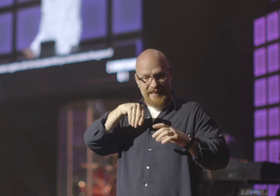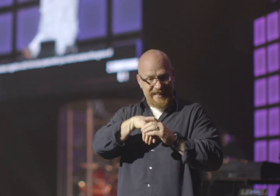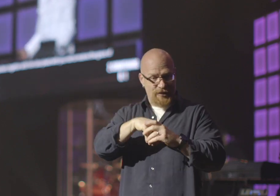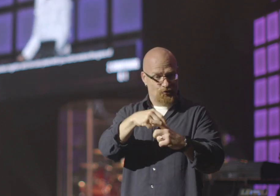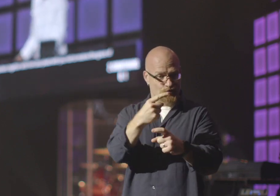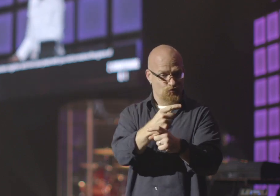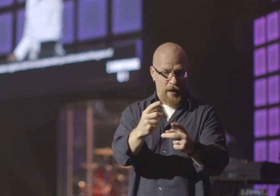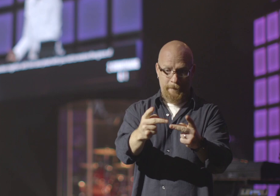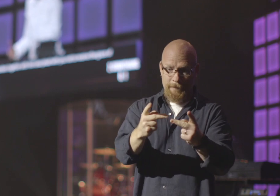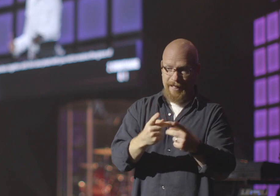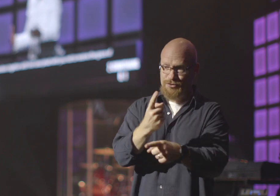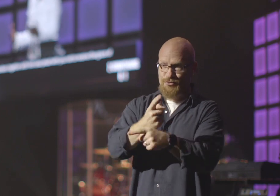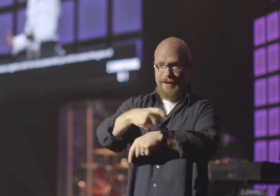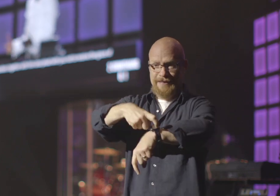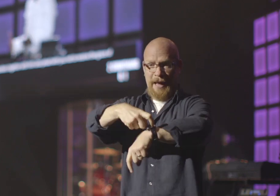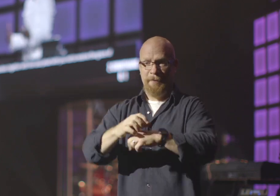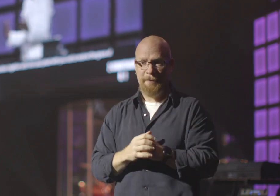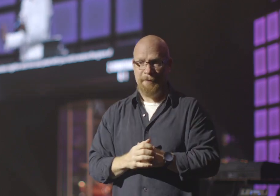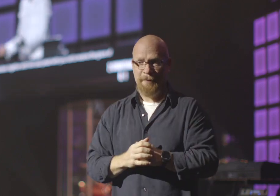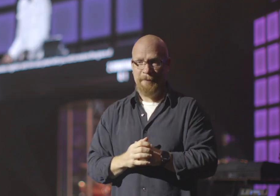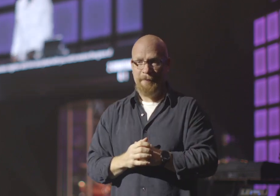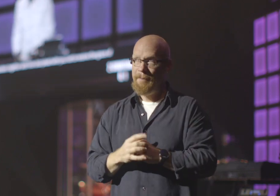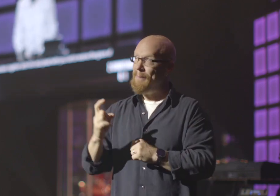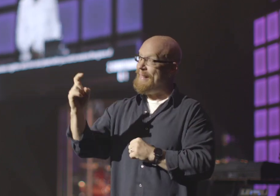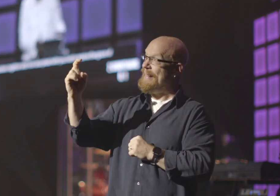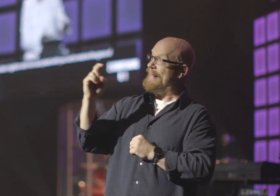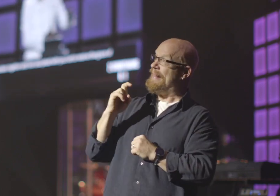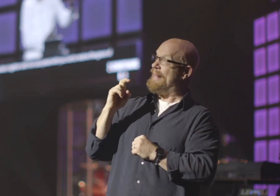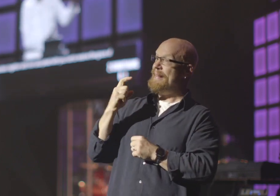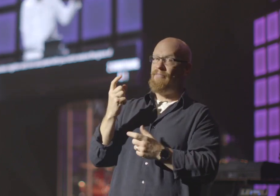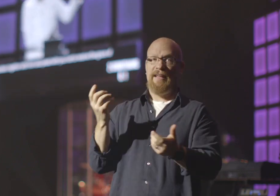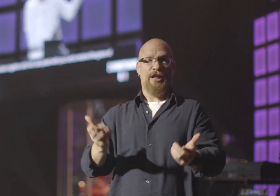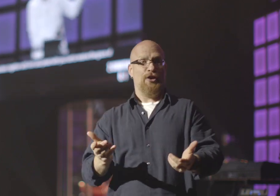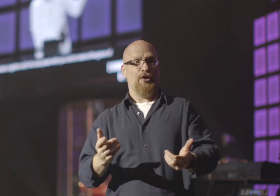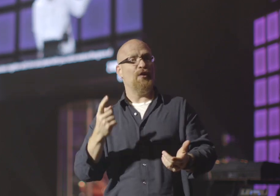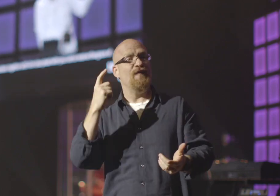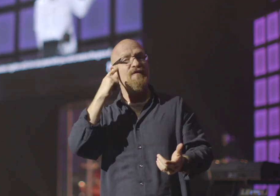think it's just there for you to go and provide for your family. No,